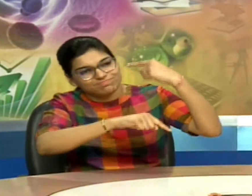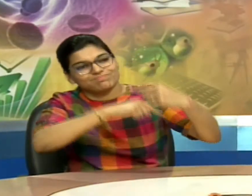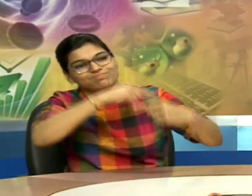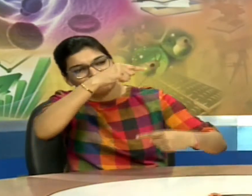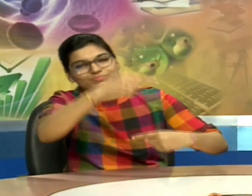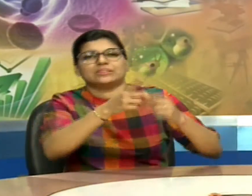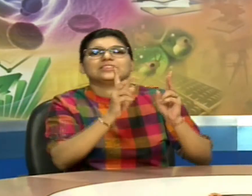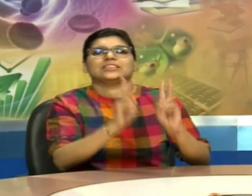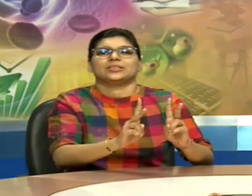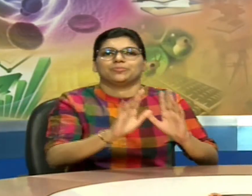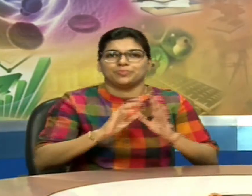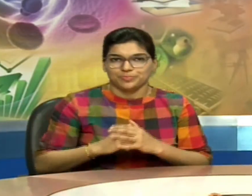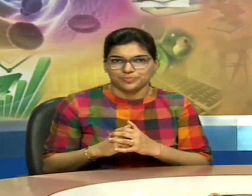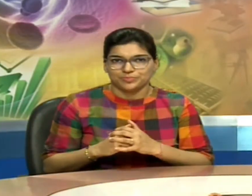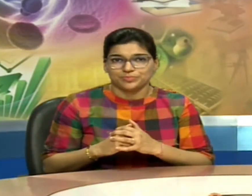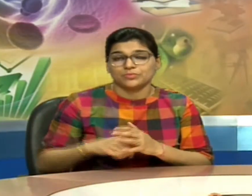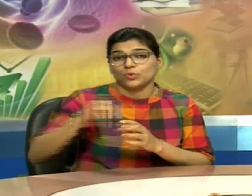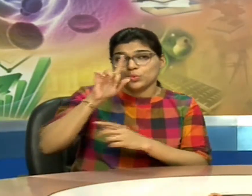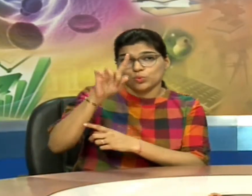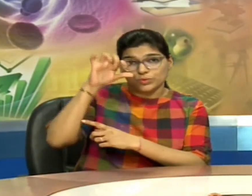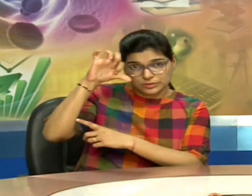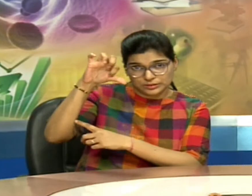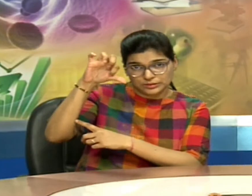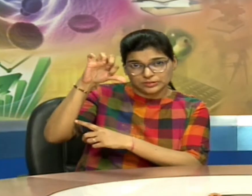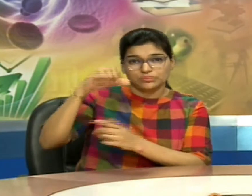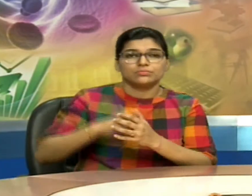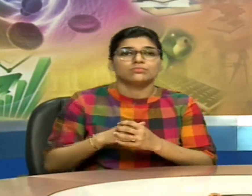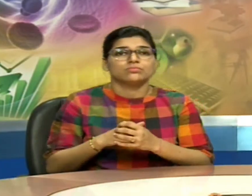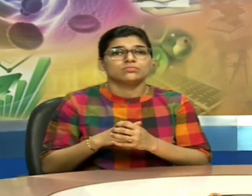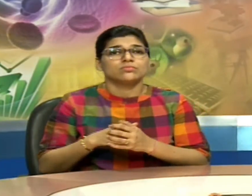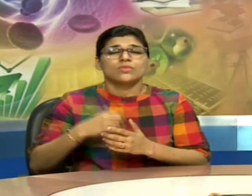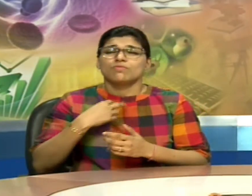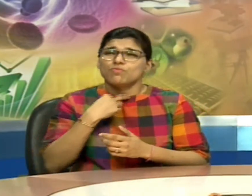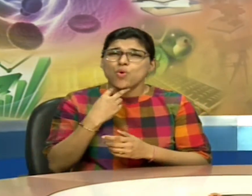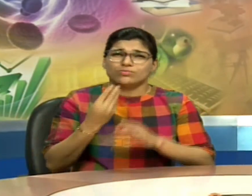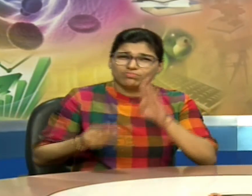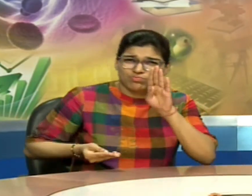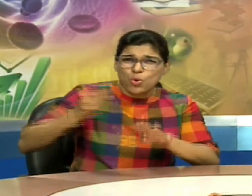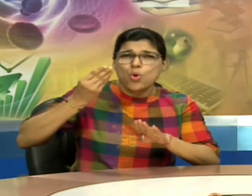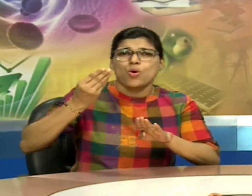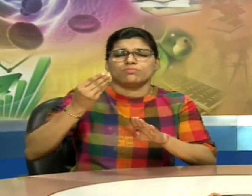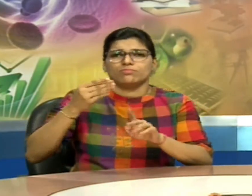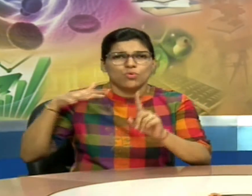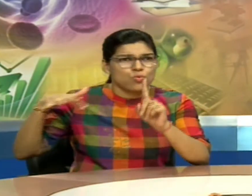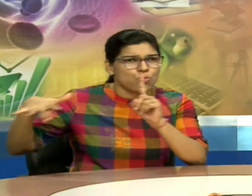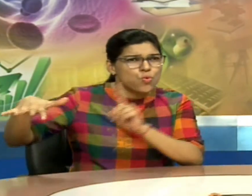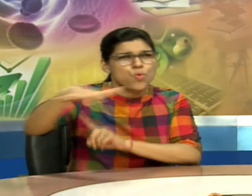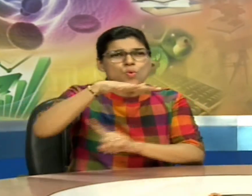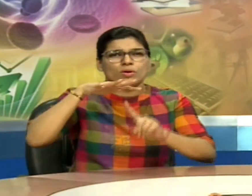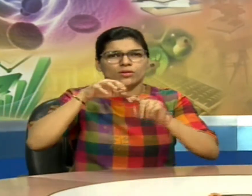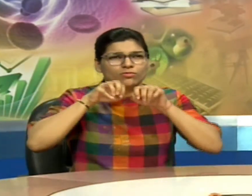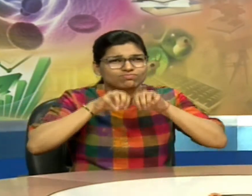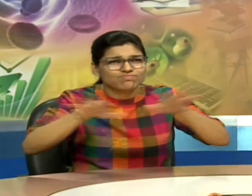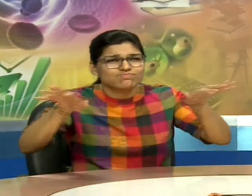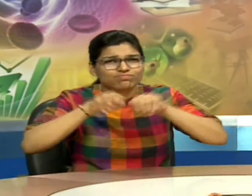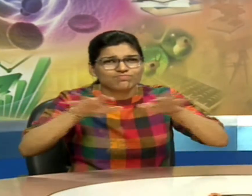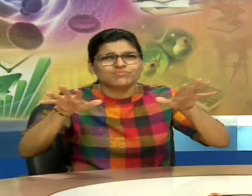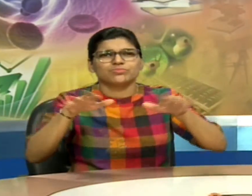because we also have our younger generation, so we should save environment for them. Point